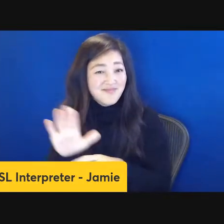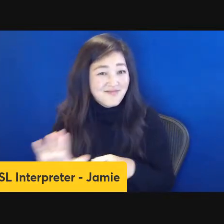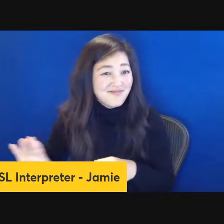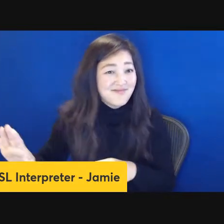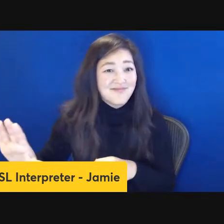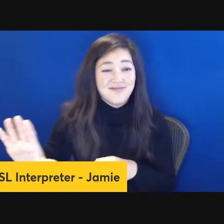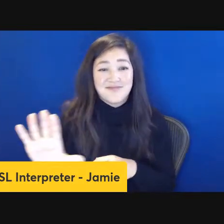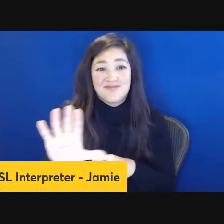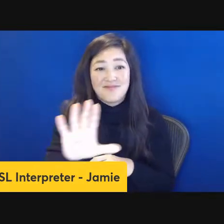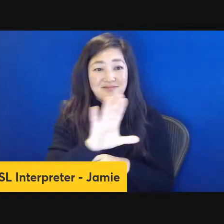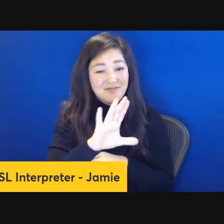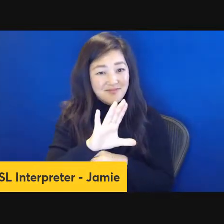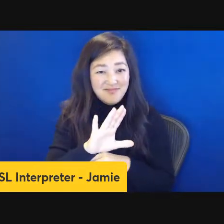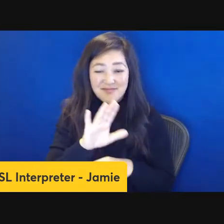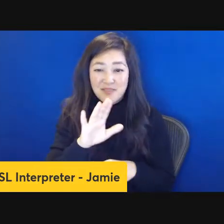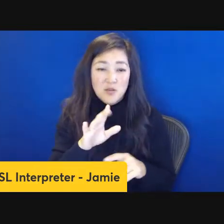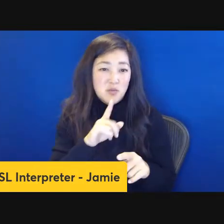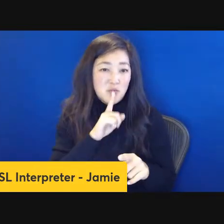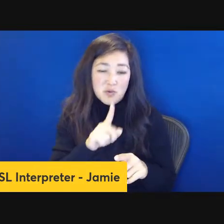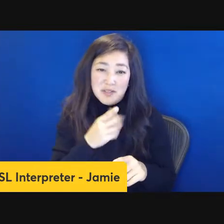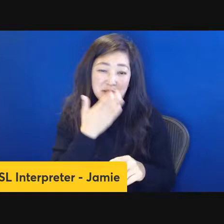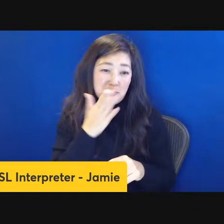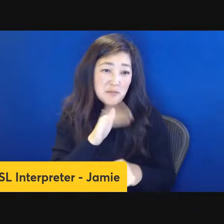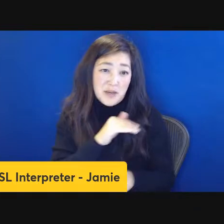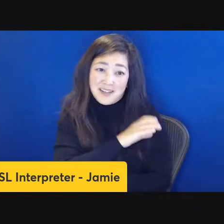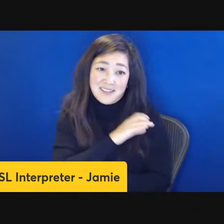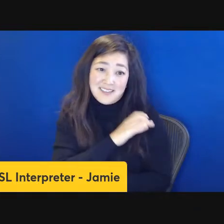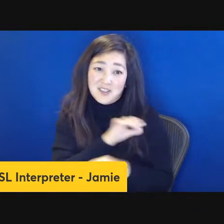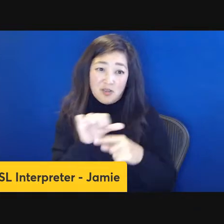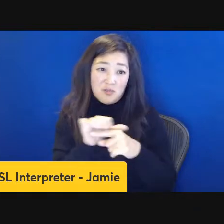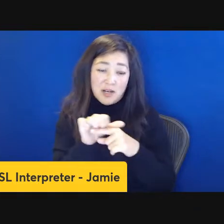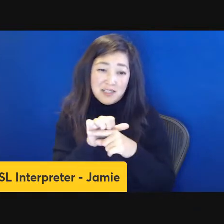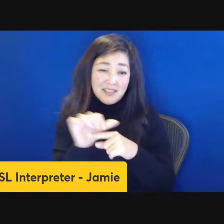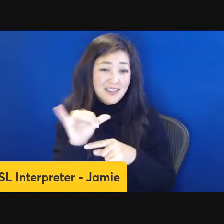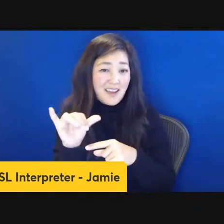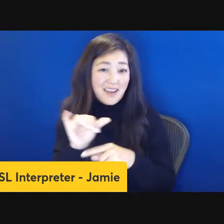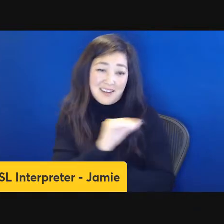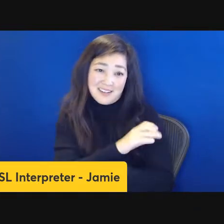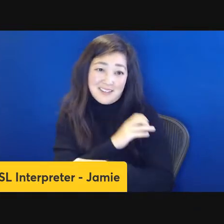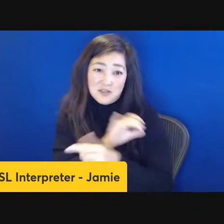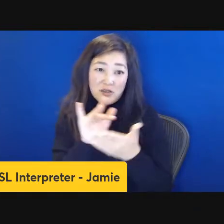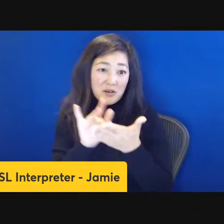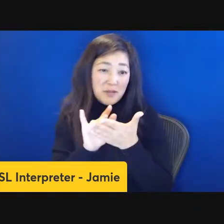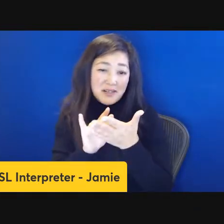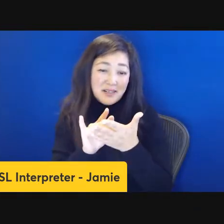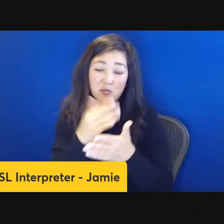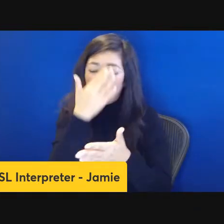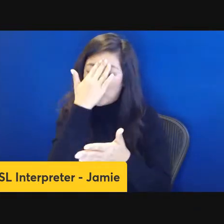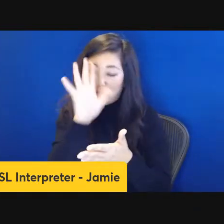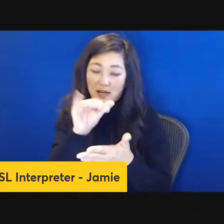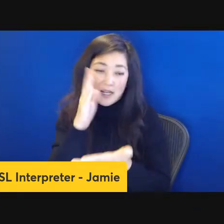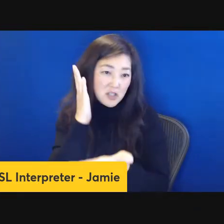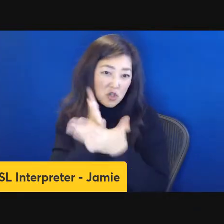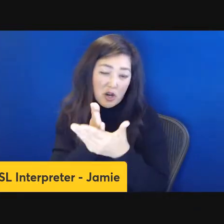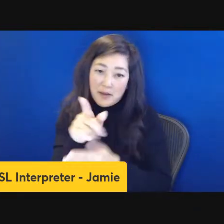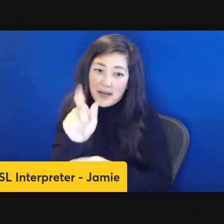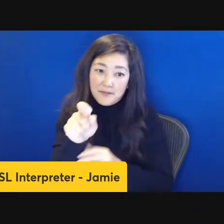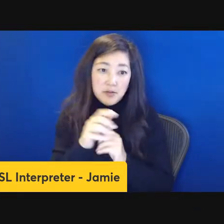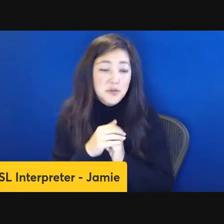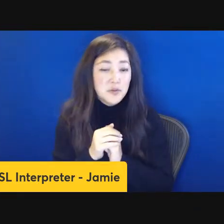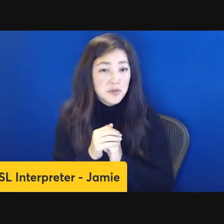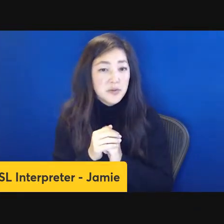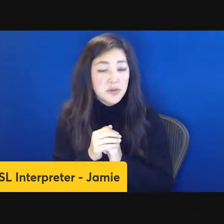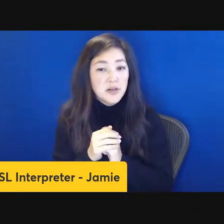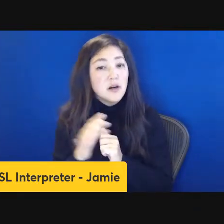wide variety of areas, really bad clinical practice and bad clinical medicine, and we know that it must stop. And of course, this will